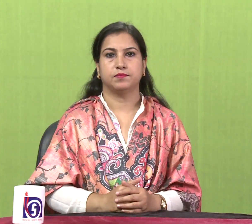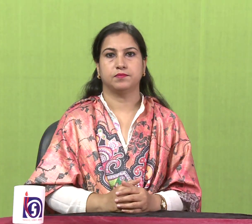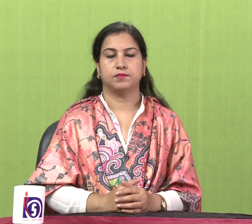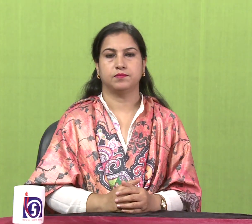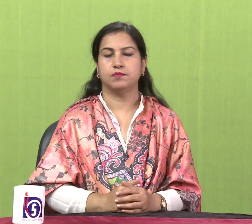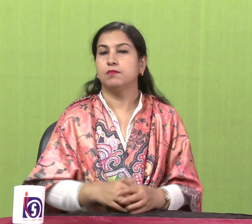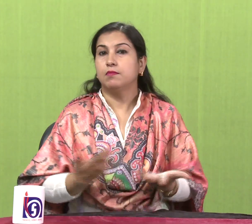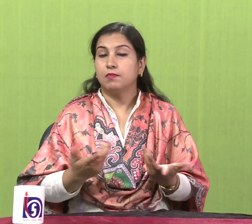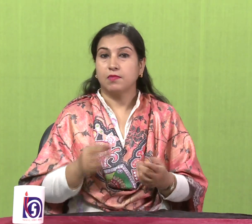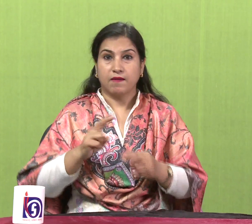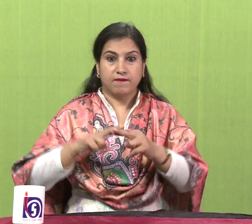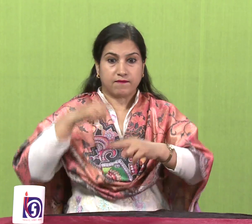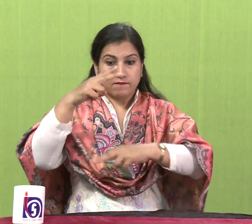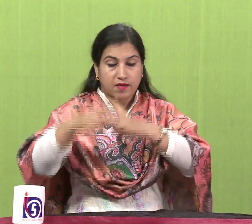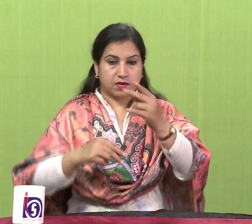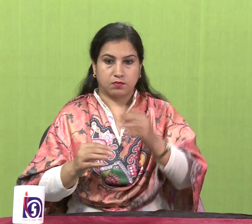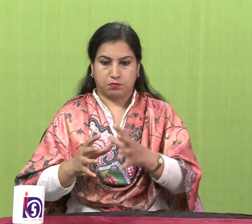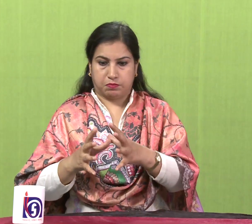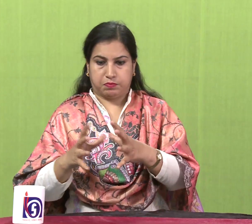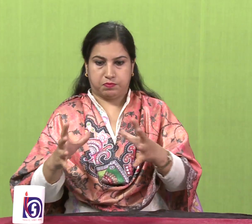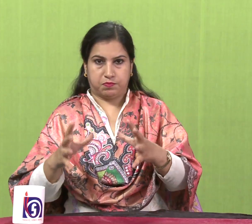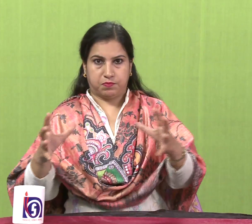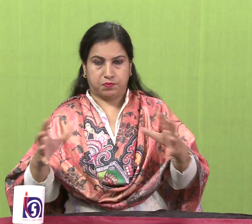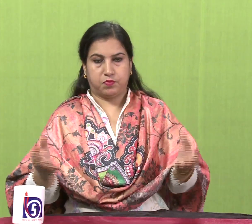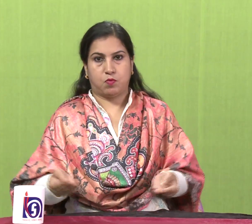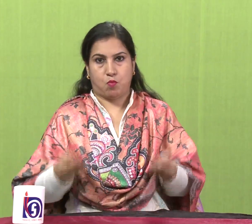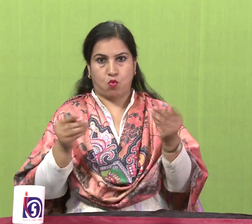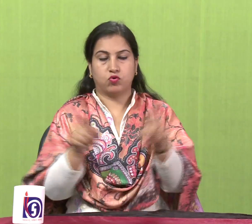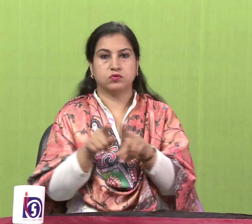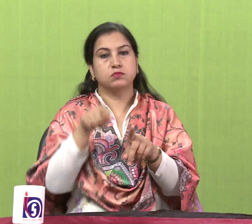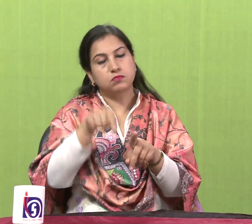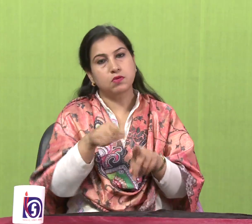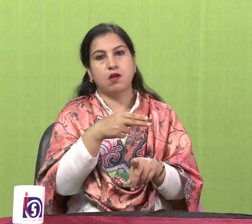Growth of factories and industries is called industrialization.